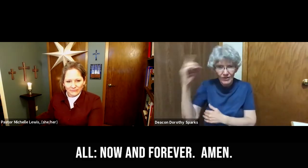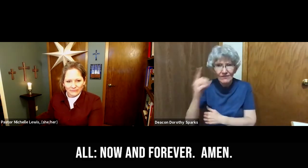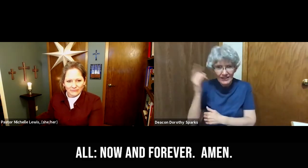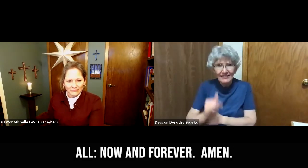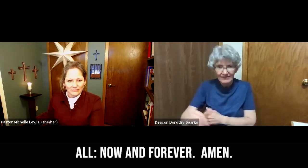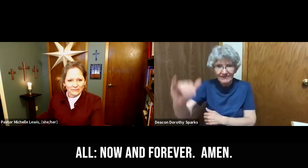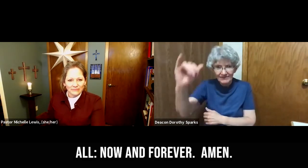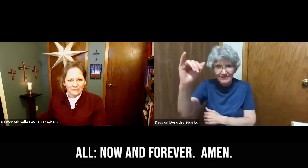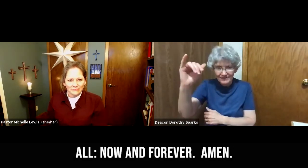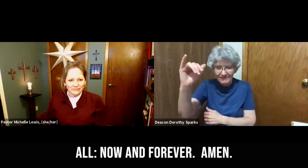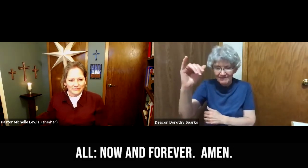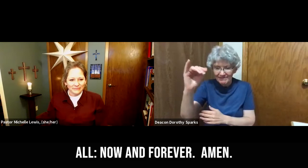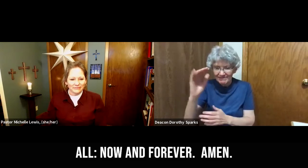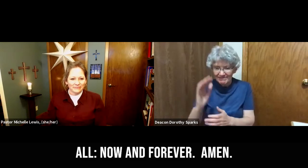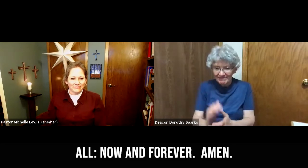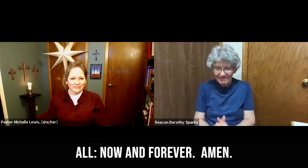now and forever.